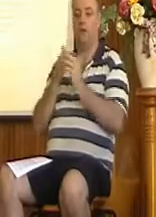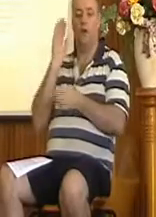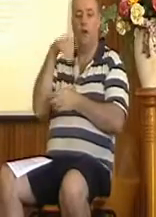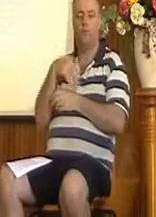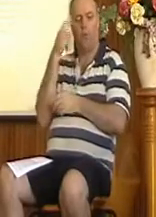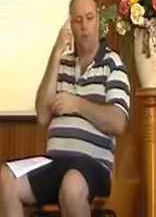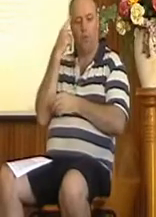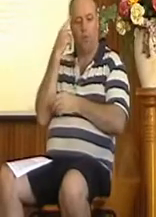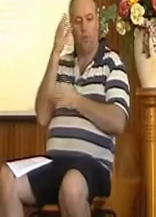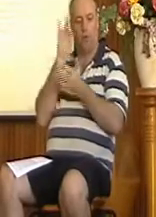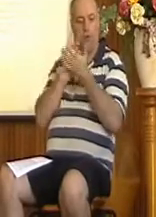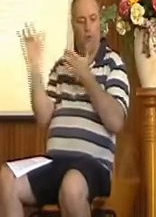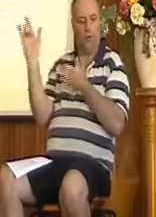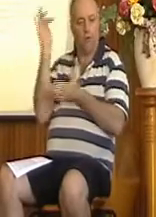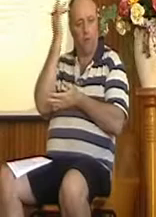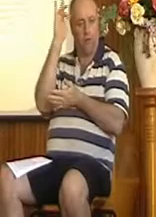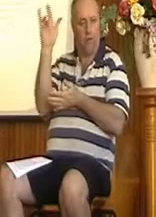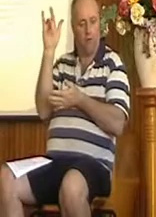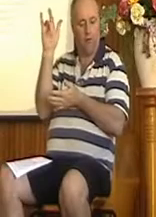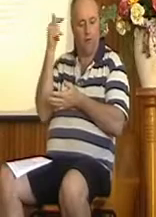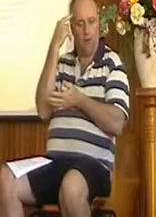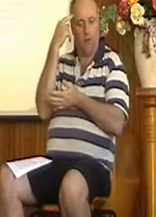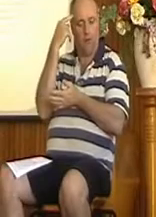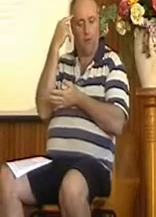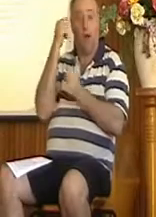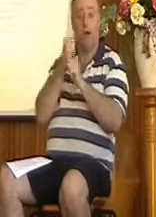a thought comes into my mind, Jeff Thompson.